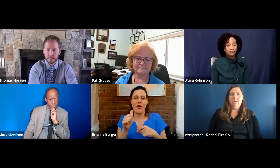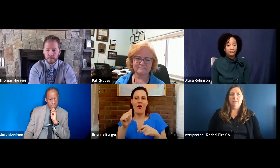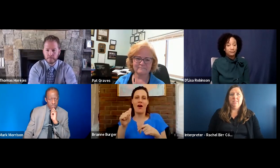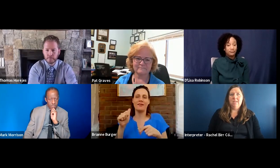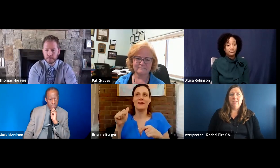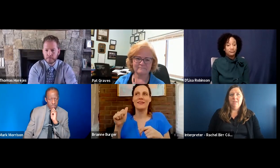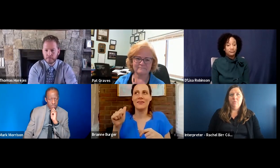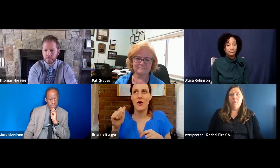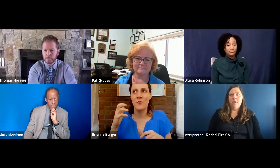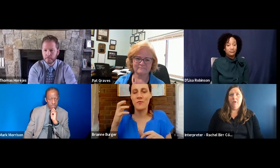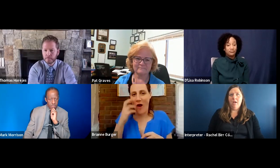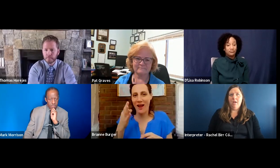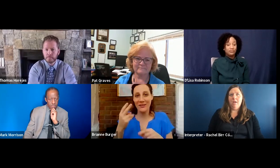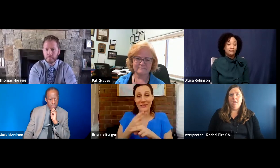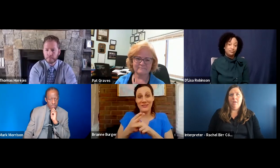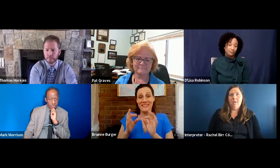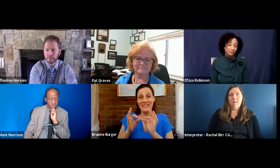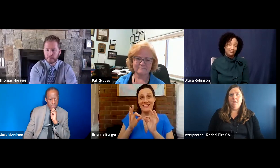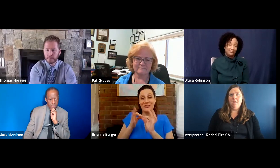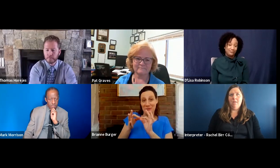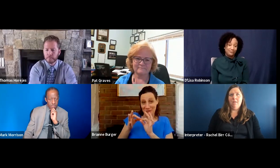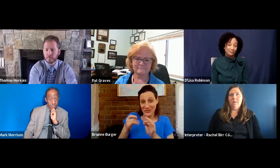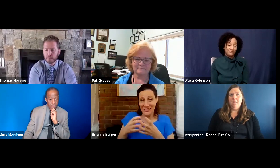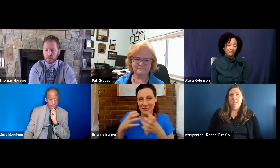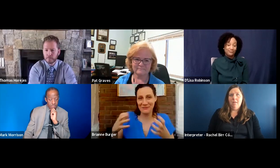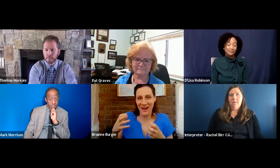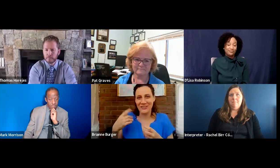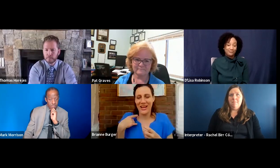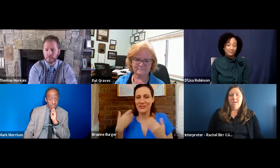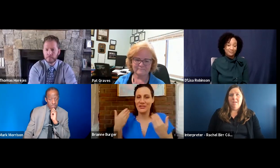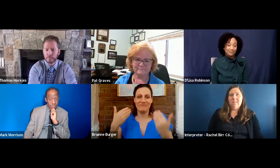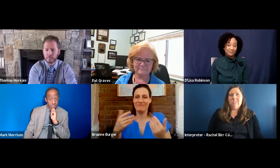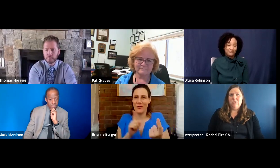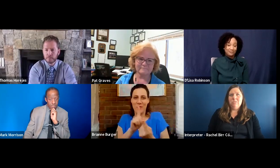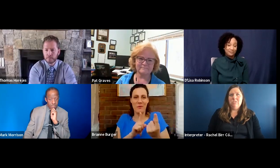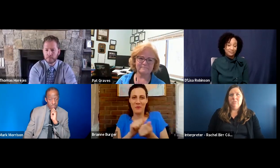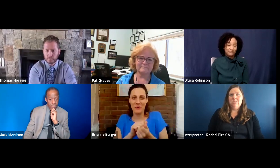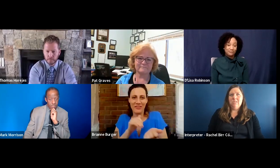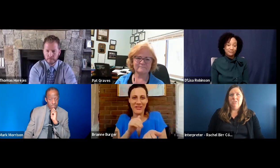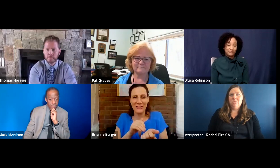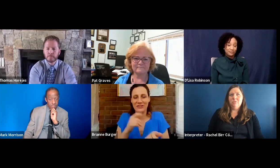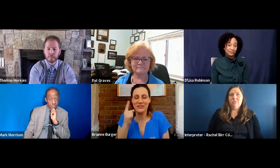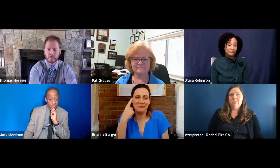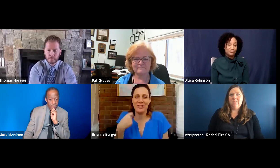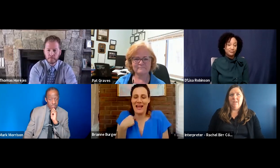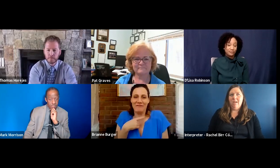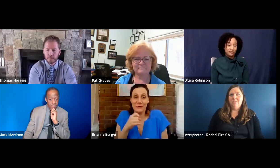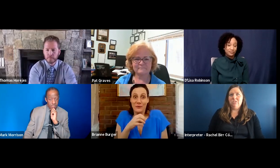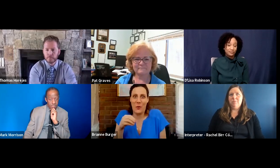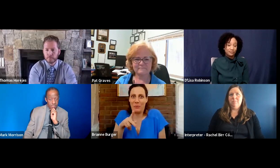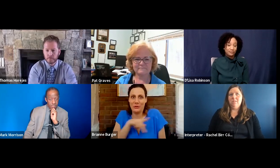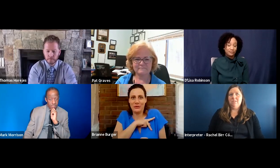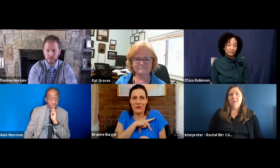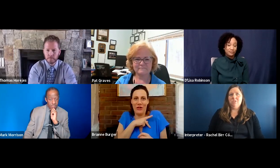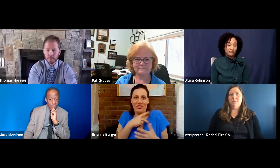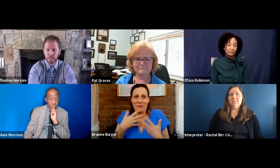a medical setting where I am not so into using interpreters, I'd rather just